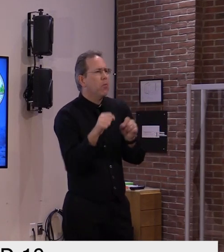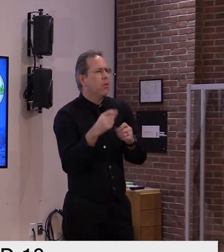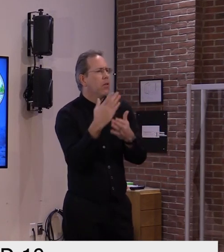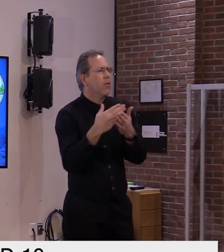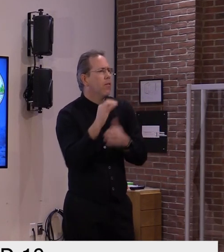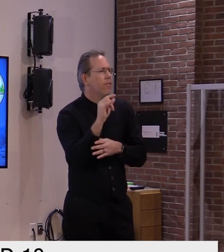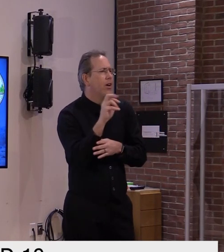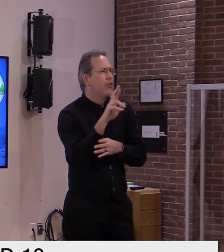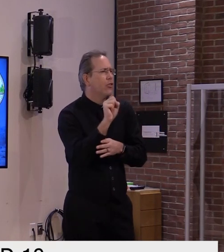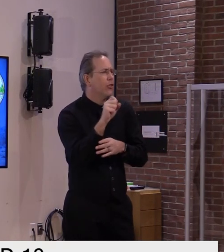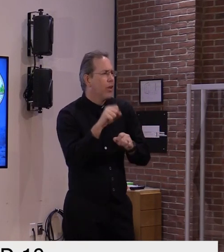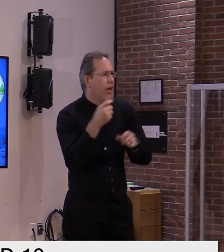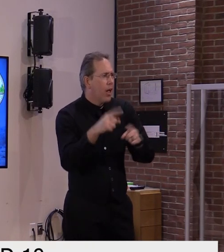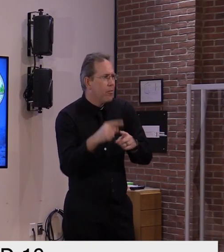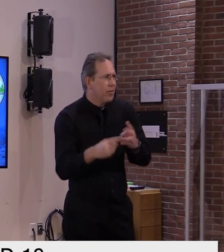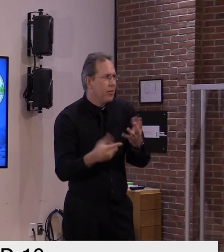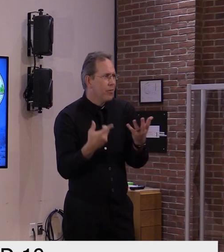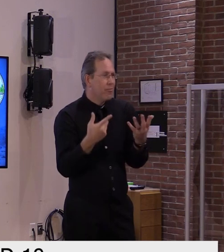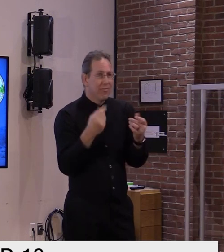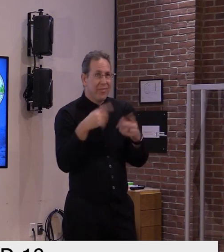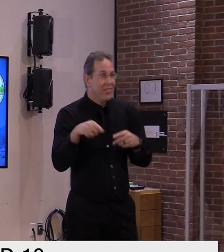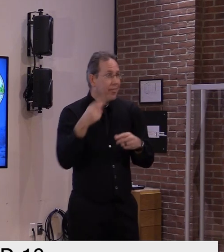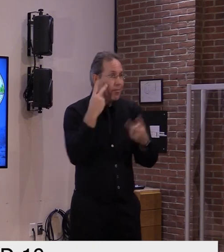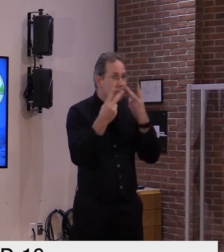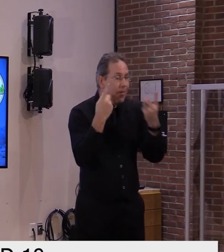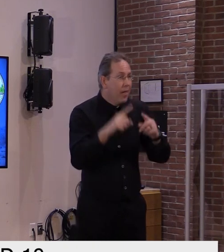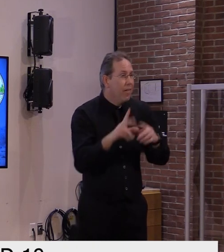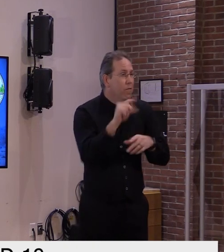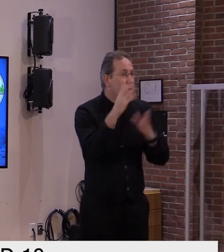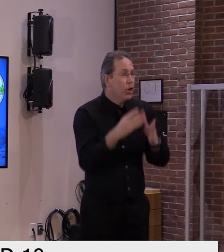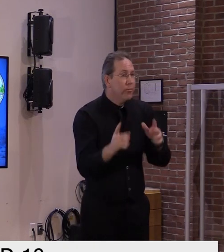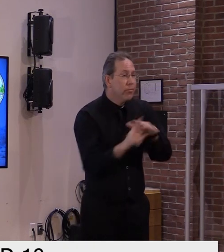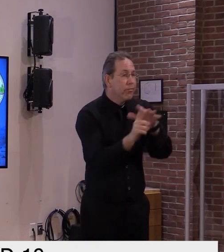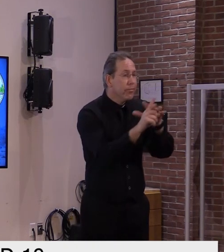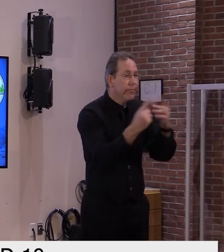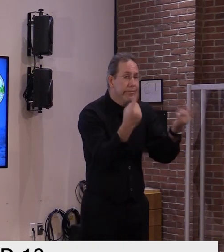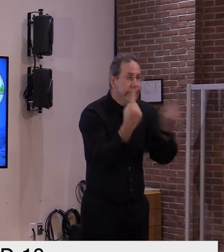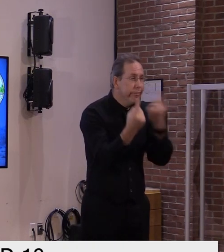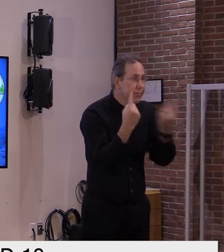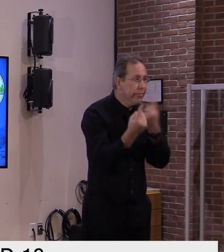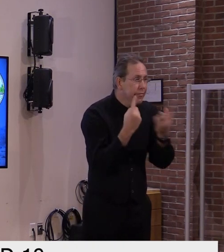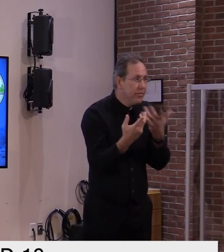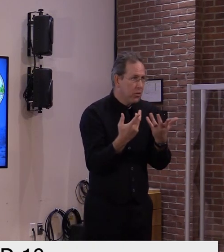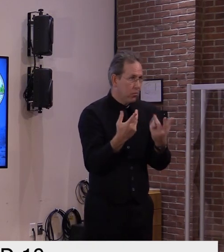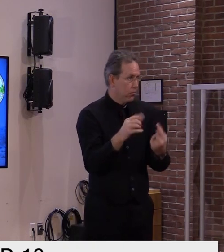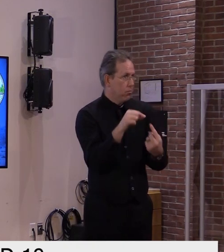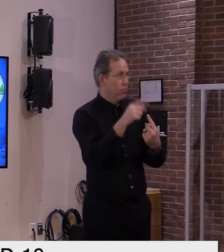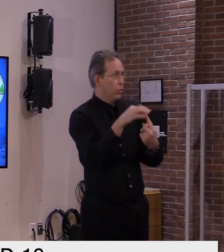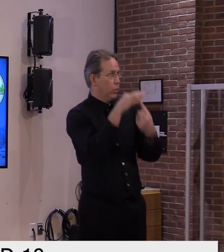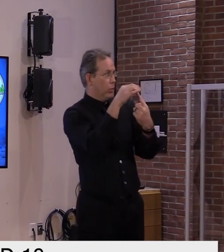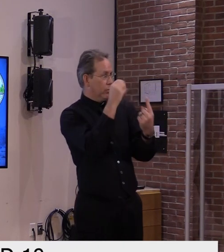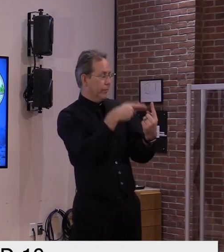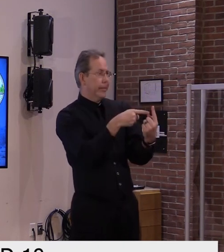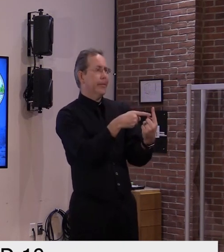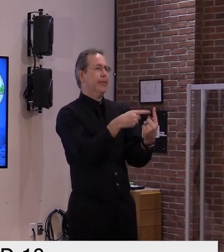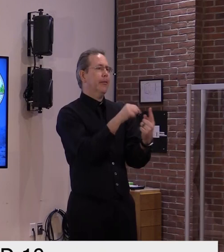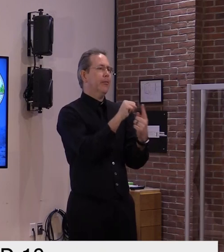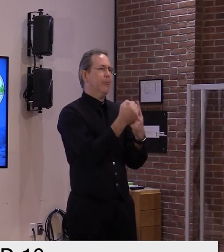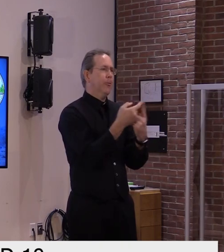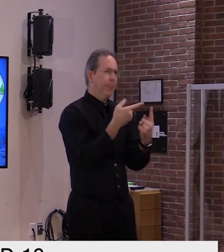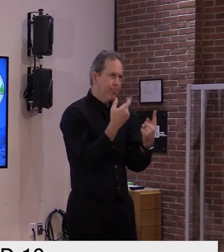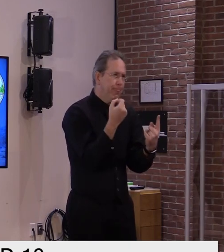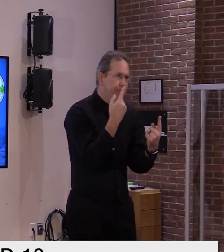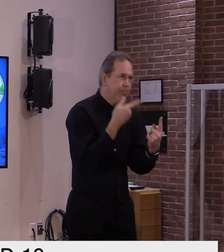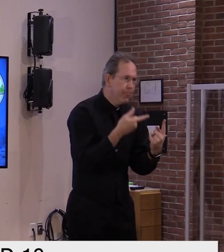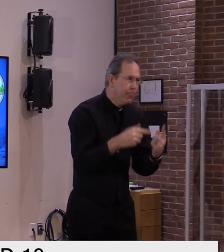day. So I wouldn't want her unfortunate experience to be the model for